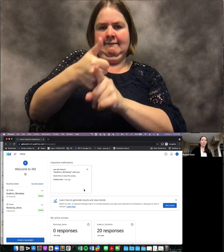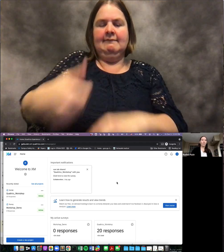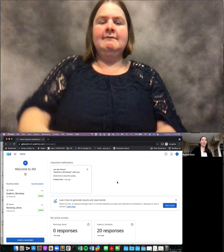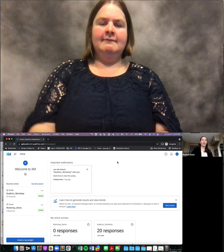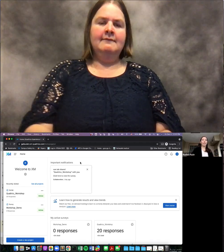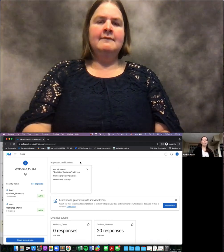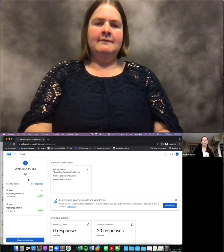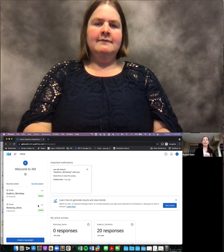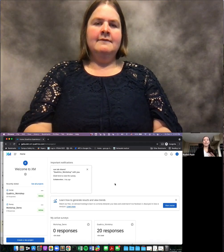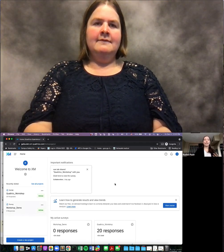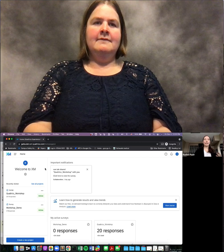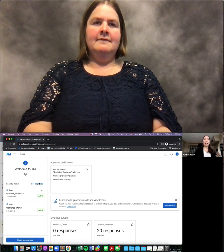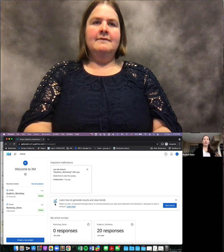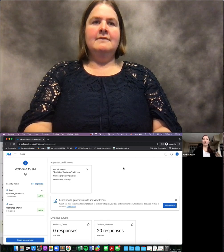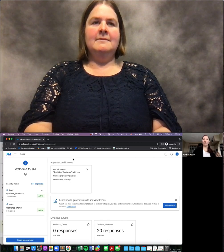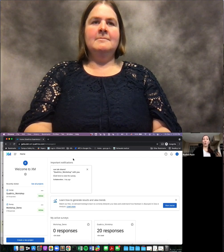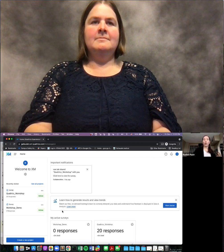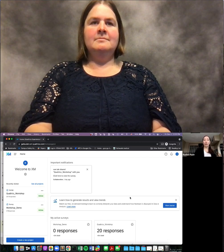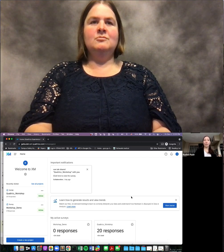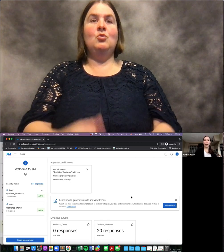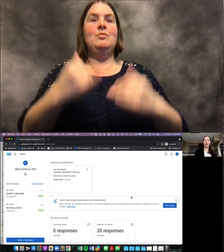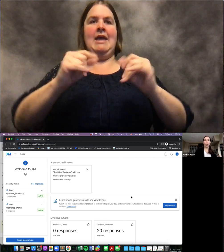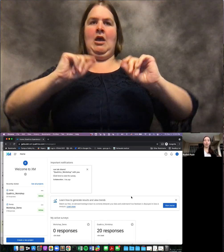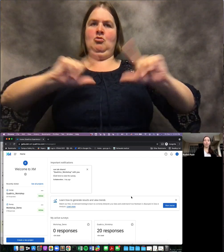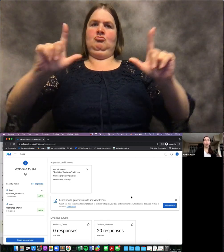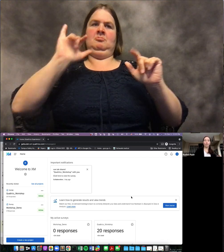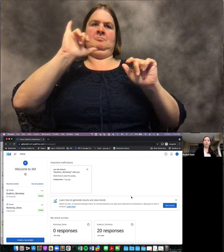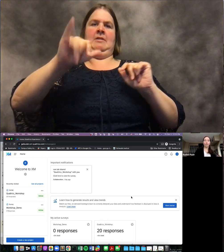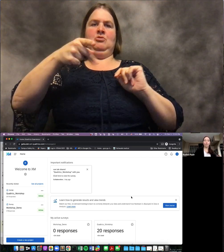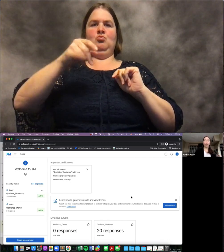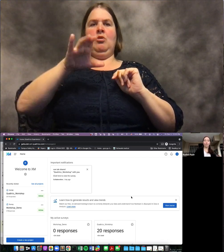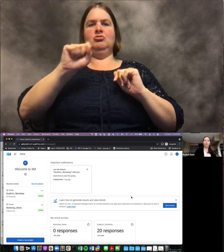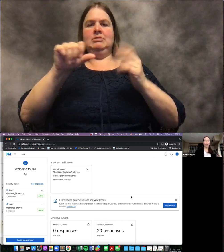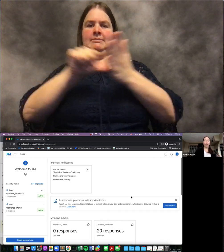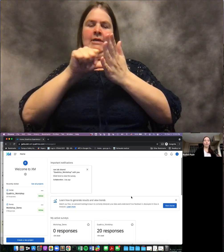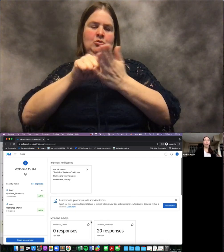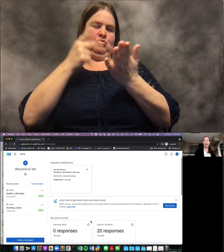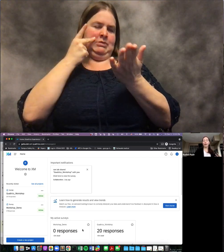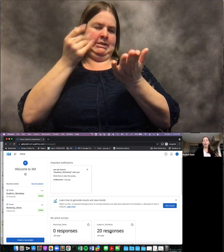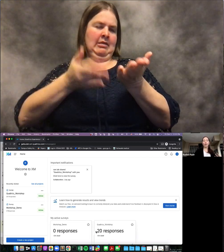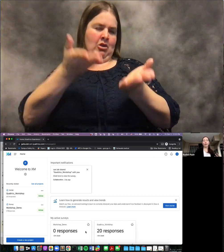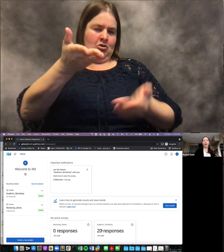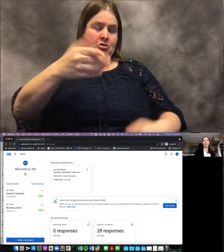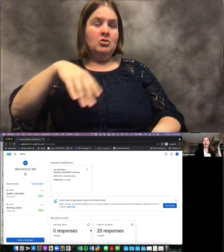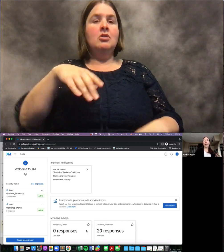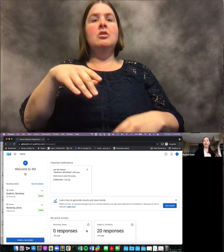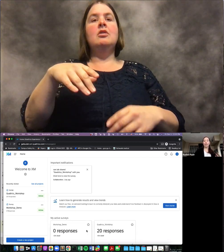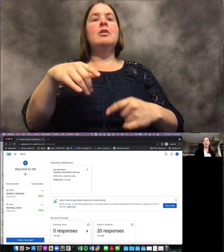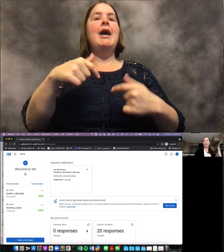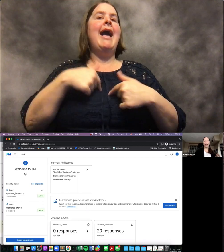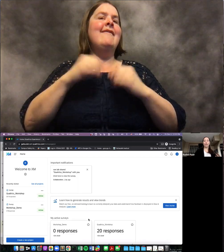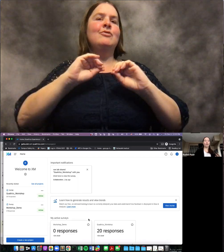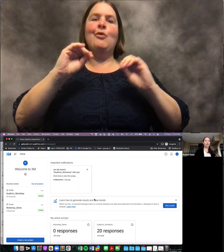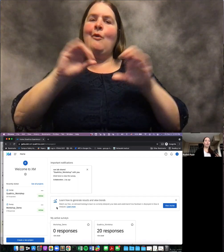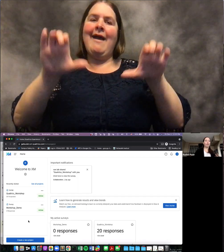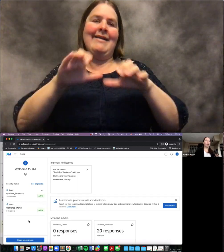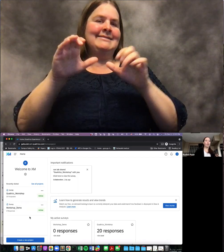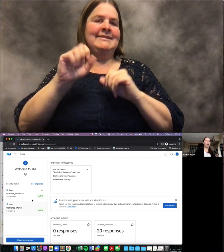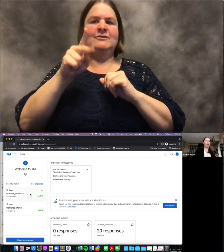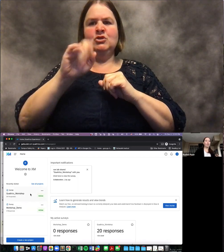Okay, so this is the initial Qualtrics page. I don't currently have any active